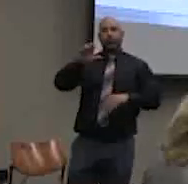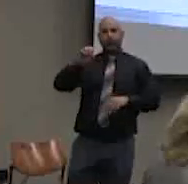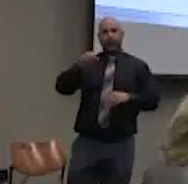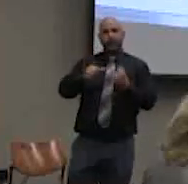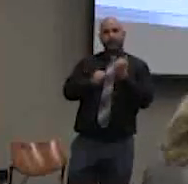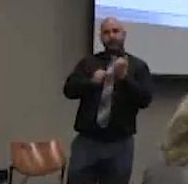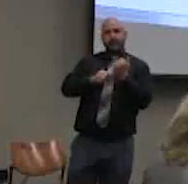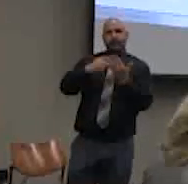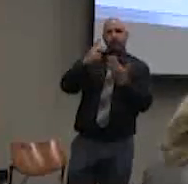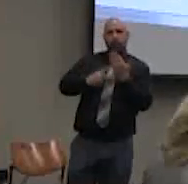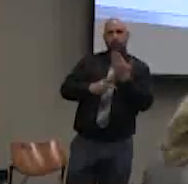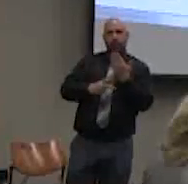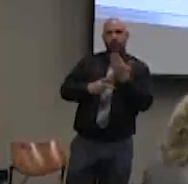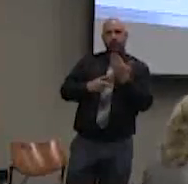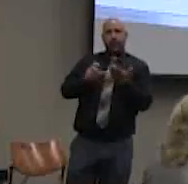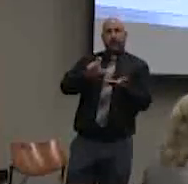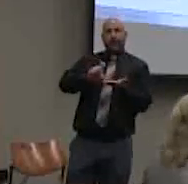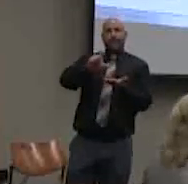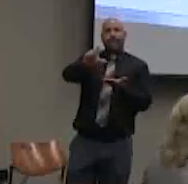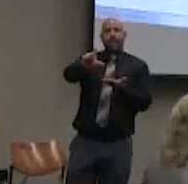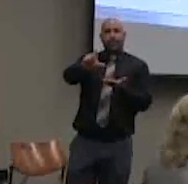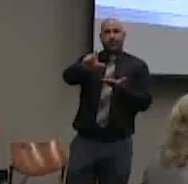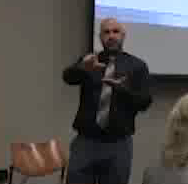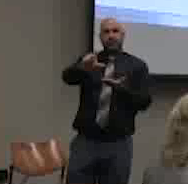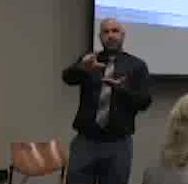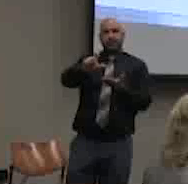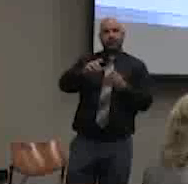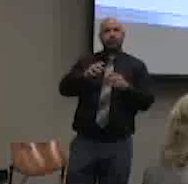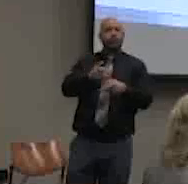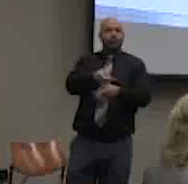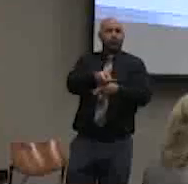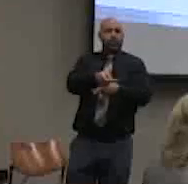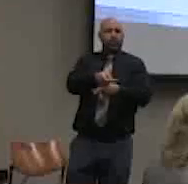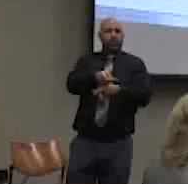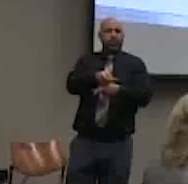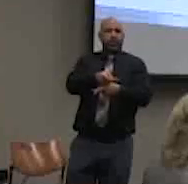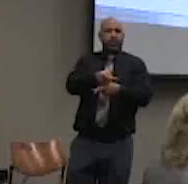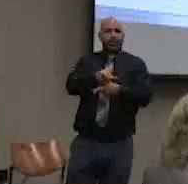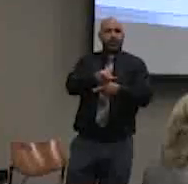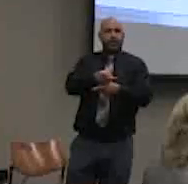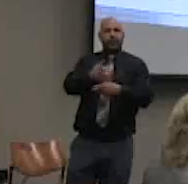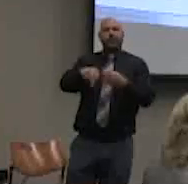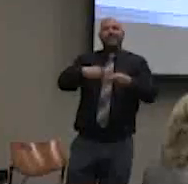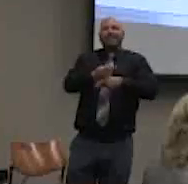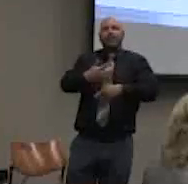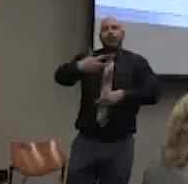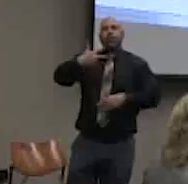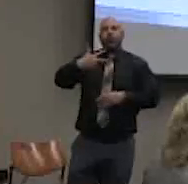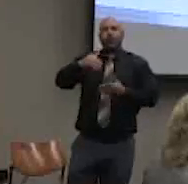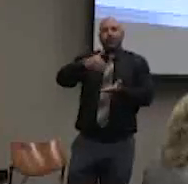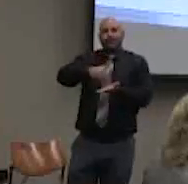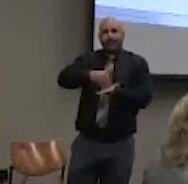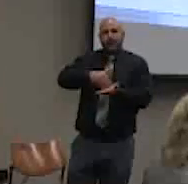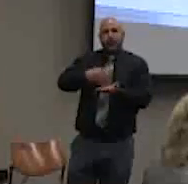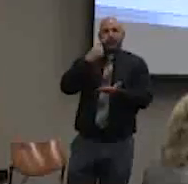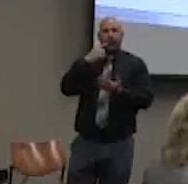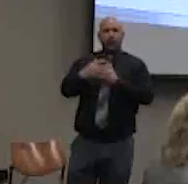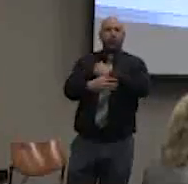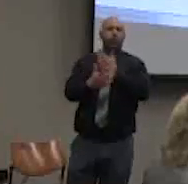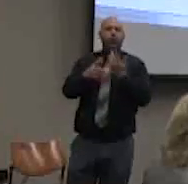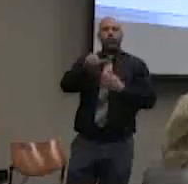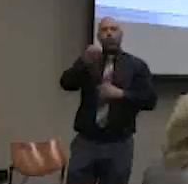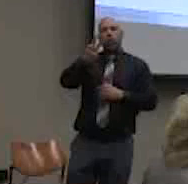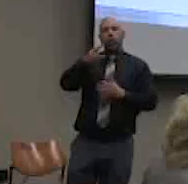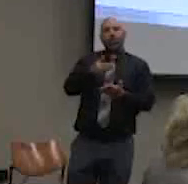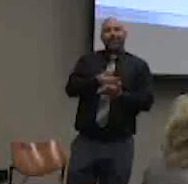in type 3 centers for low-income families that are working and going to school. And there